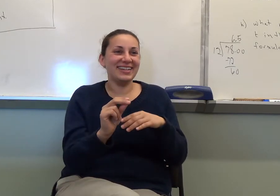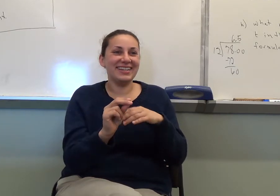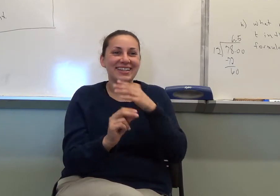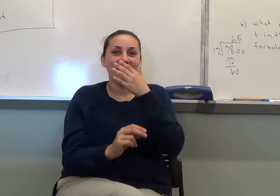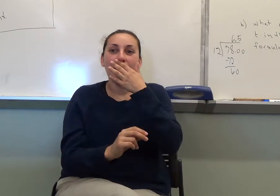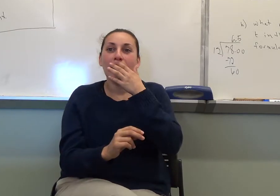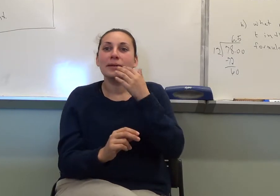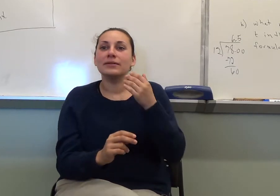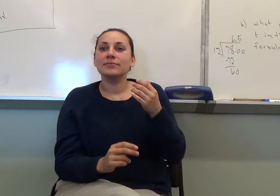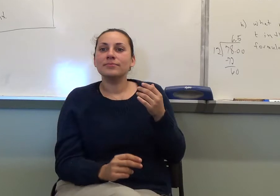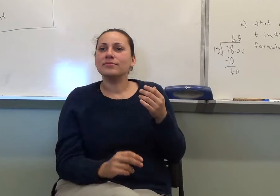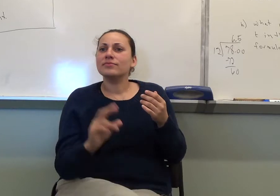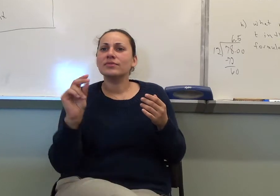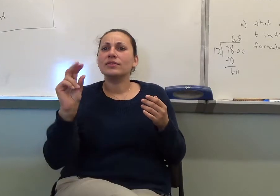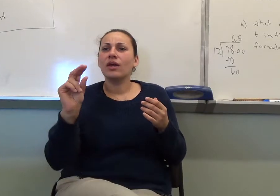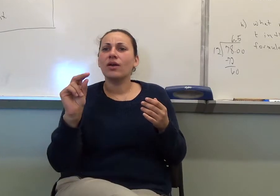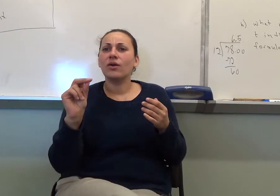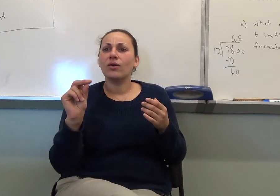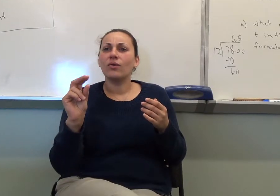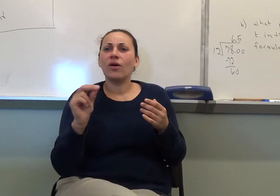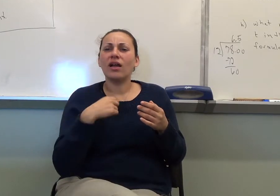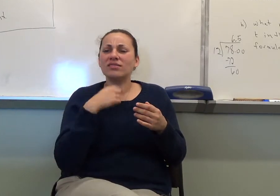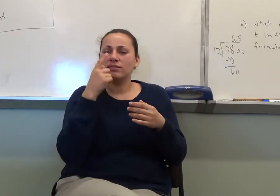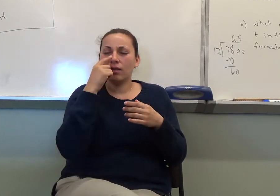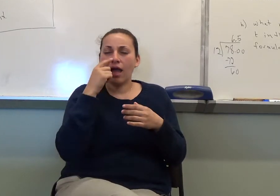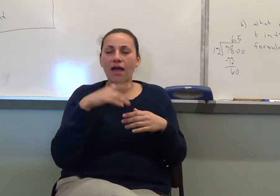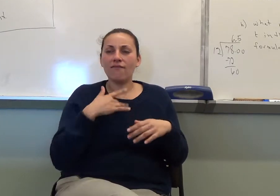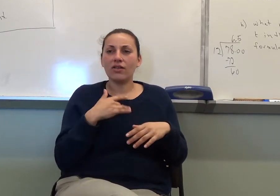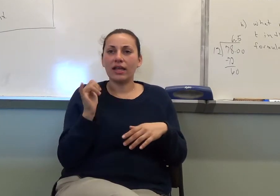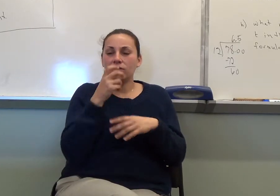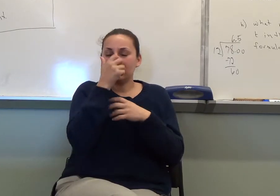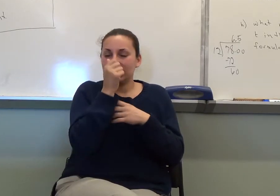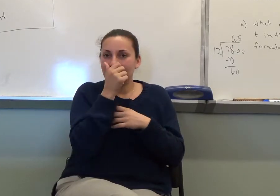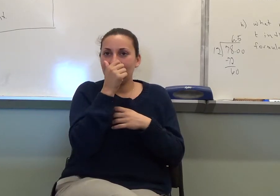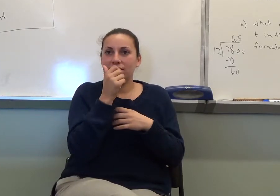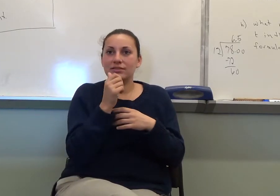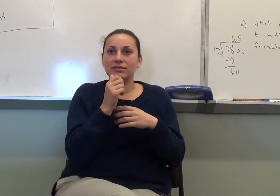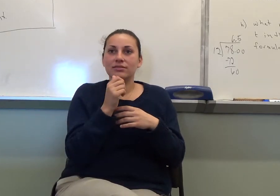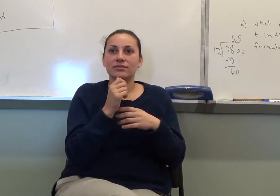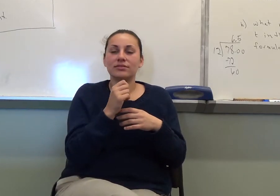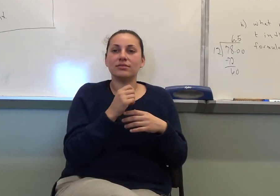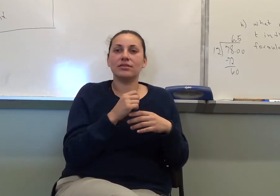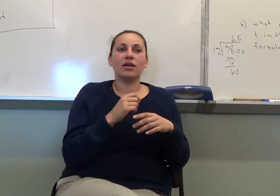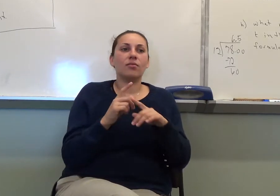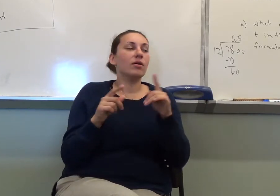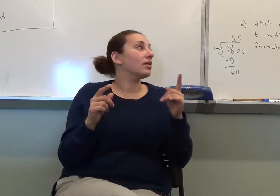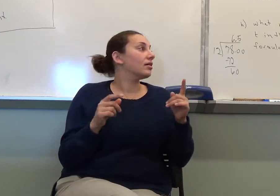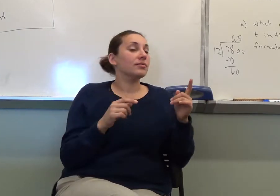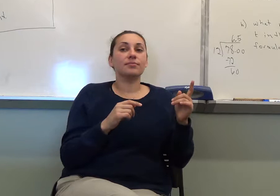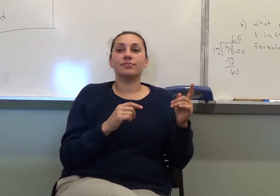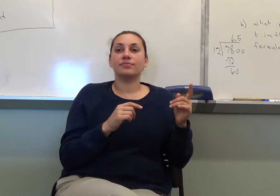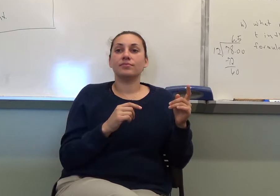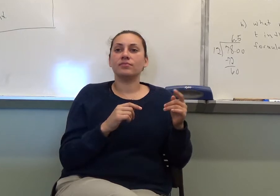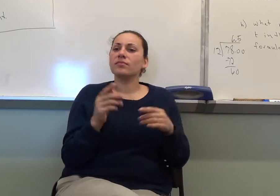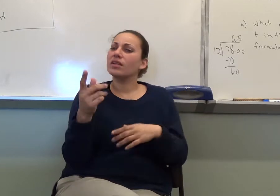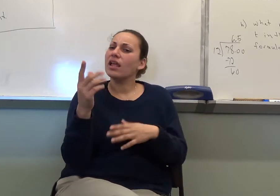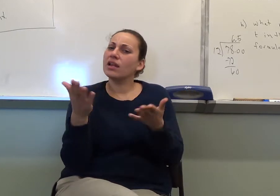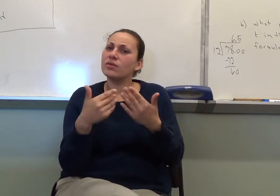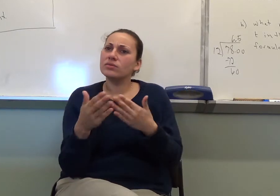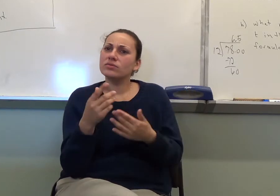annually. So it's going to be the same game we had there for 3 years. So it's going to be very similar